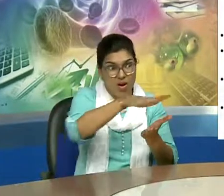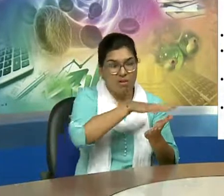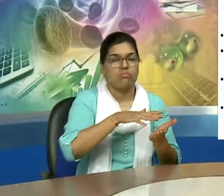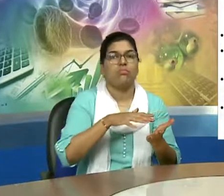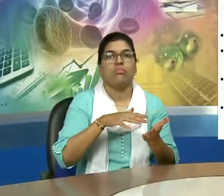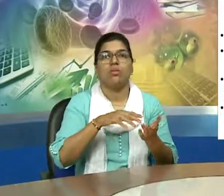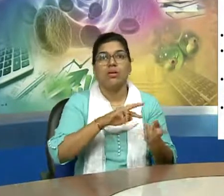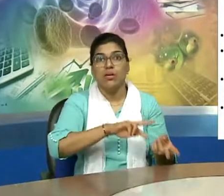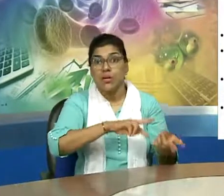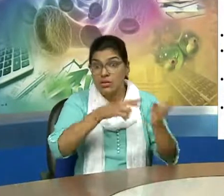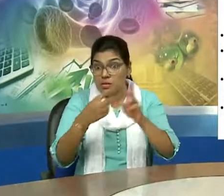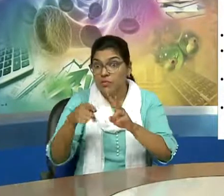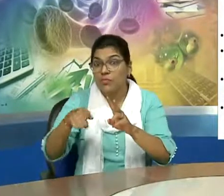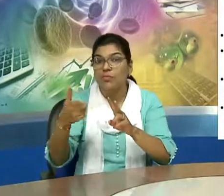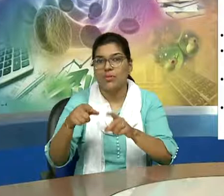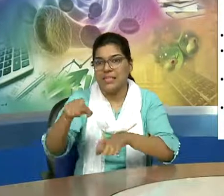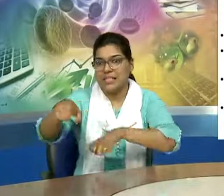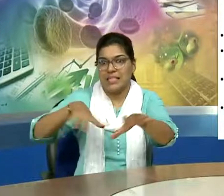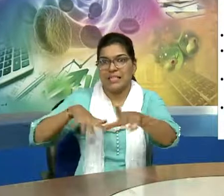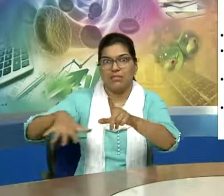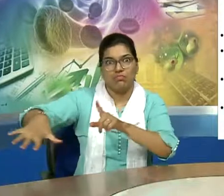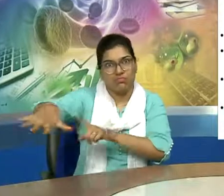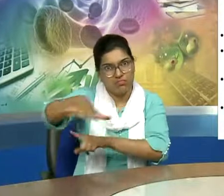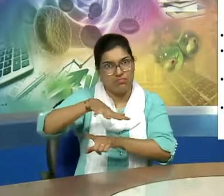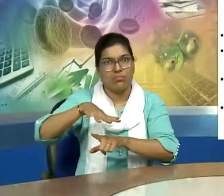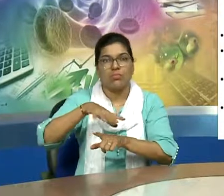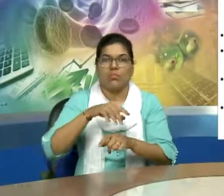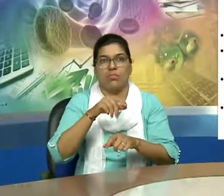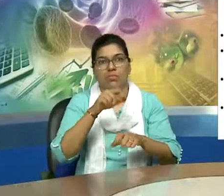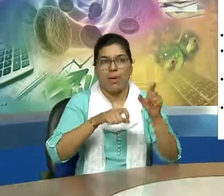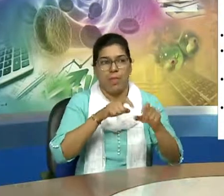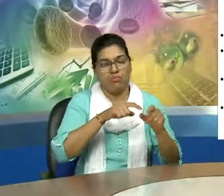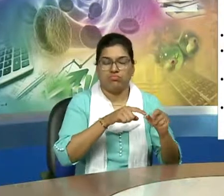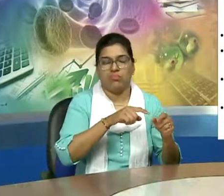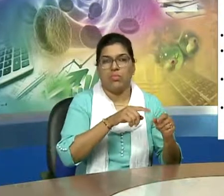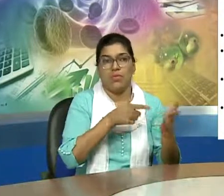which means permanent settlement of people in cities.